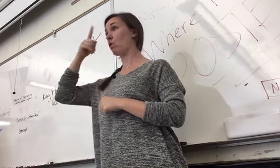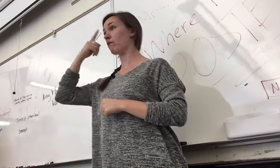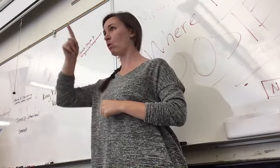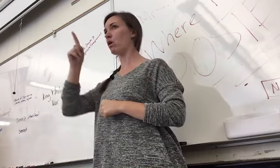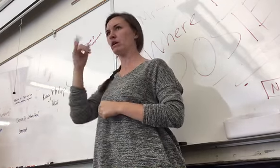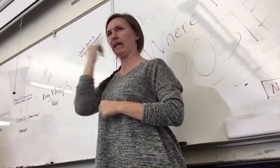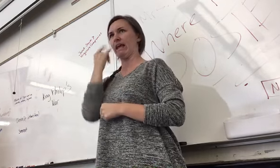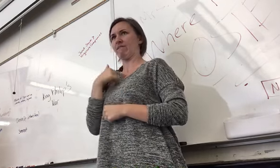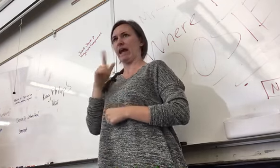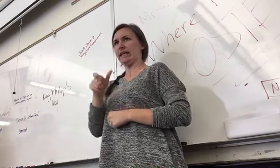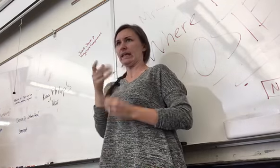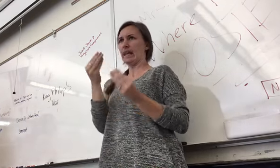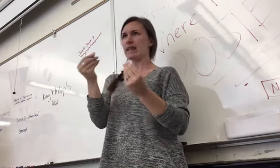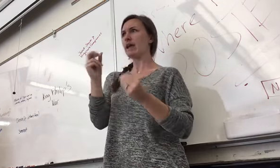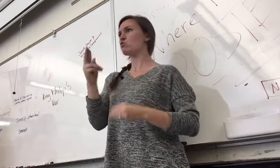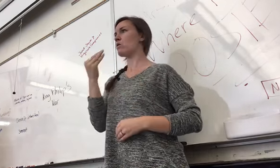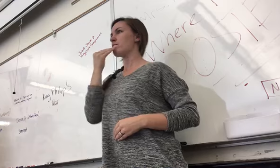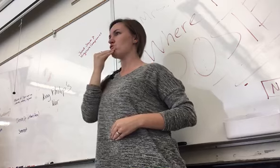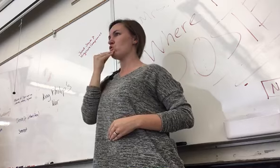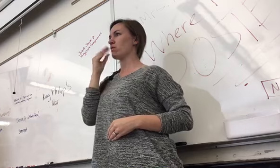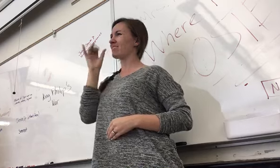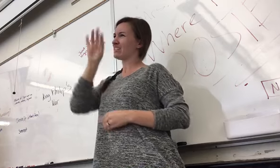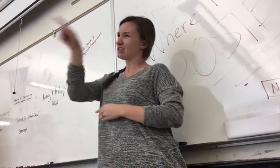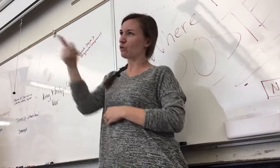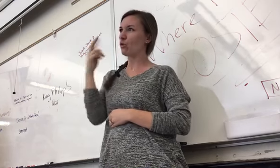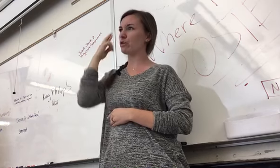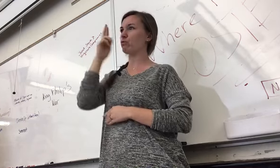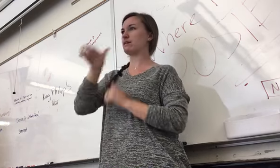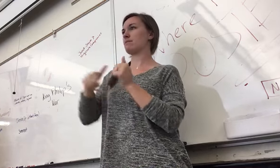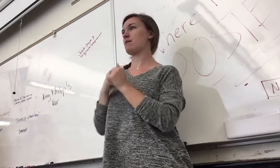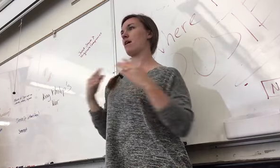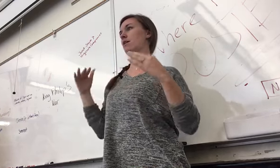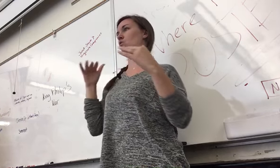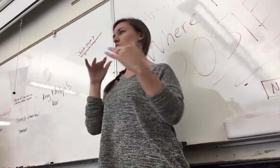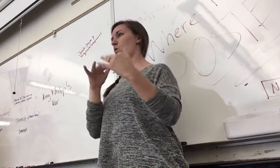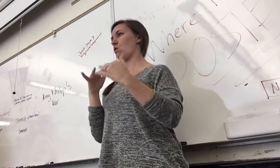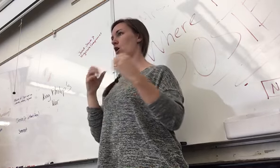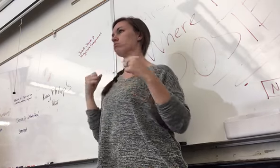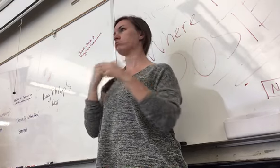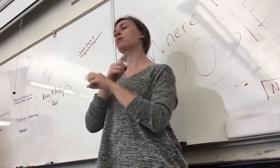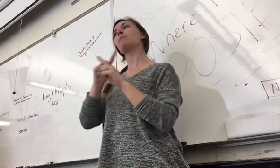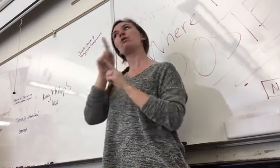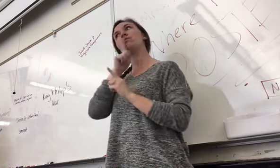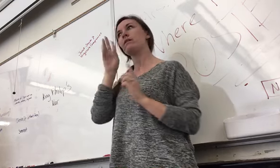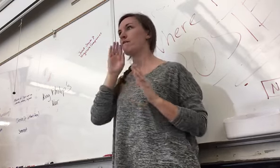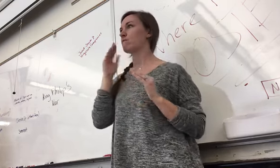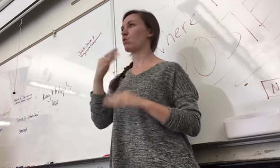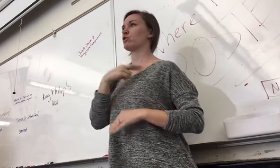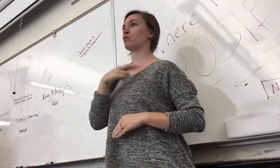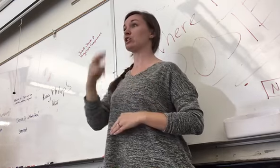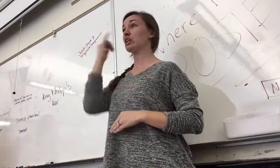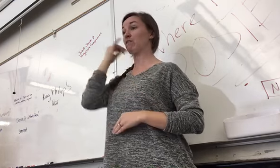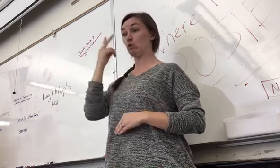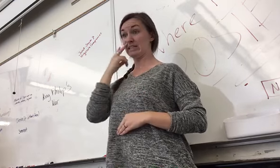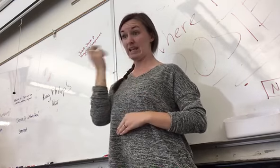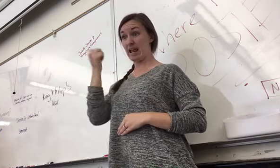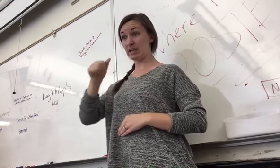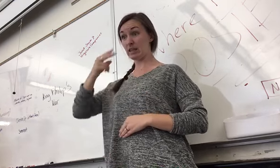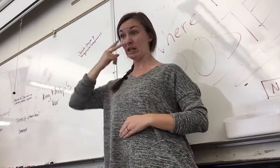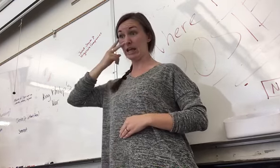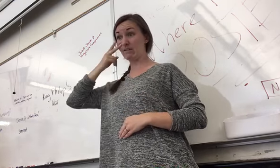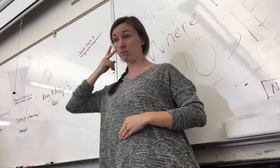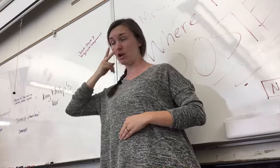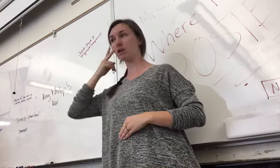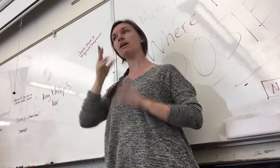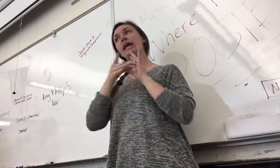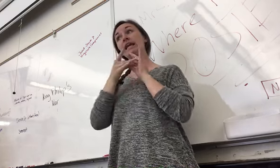need land, through warfare. You might see those. A lot of religion. So if you see anything about Native Americans, make sure you connect it to